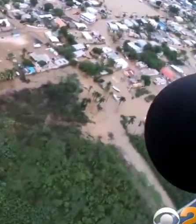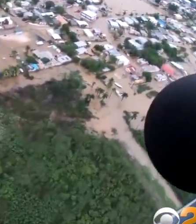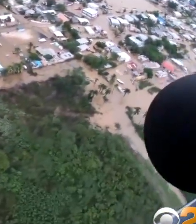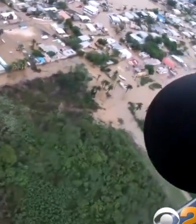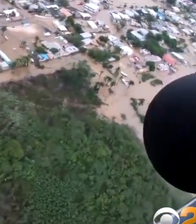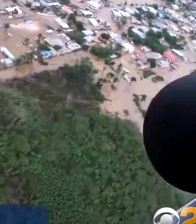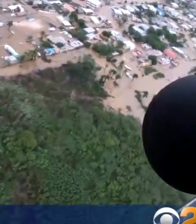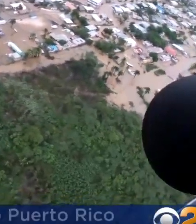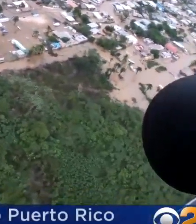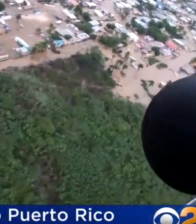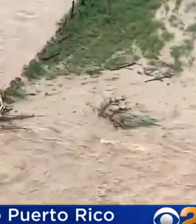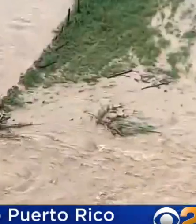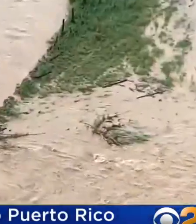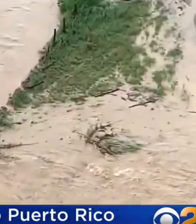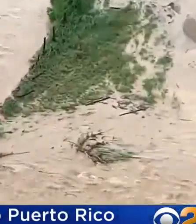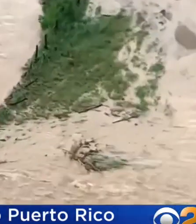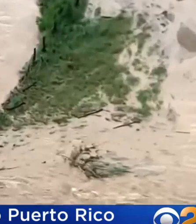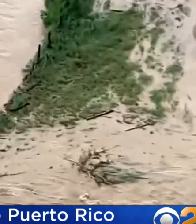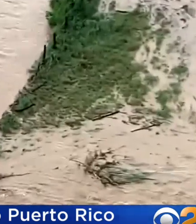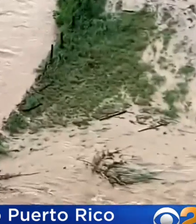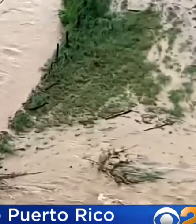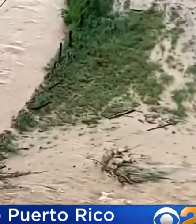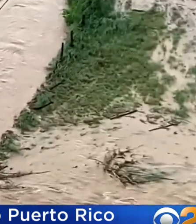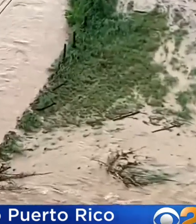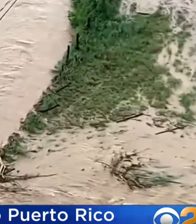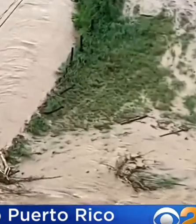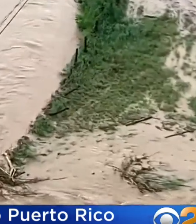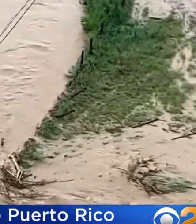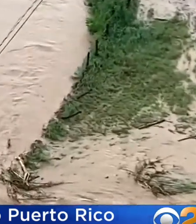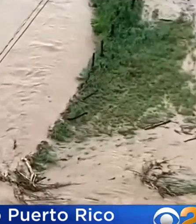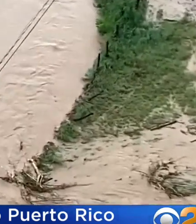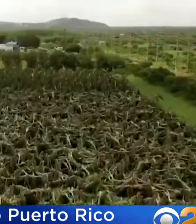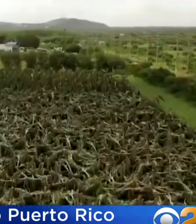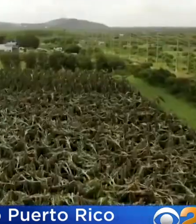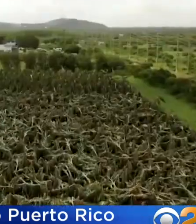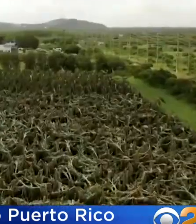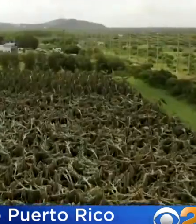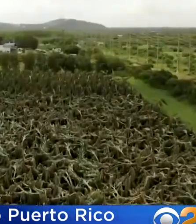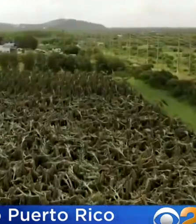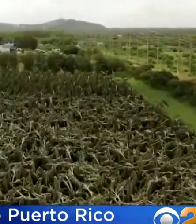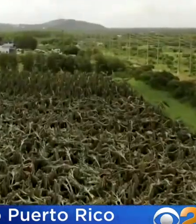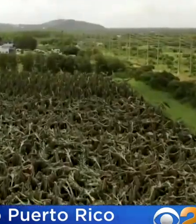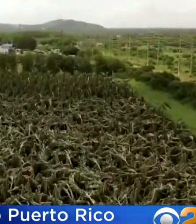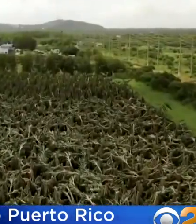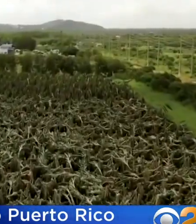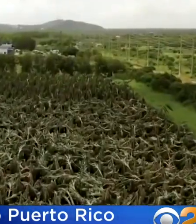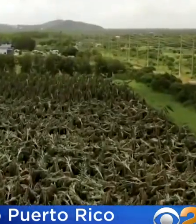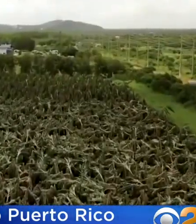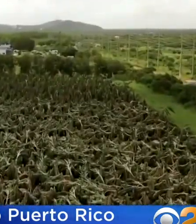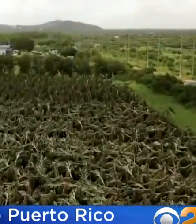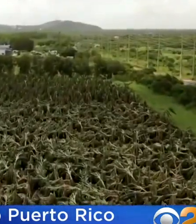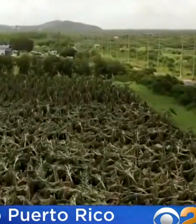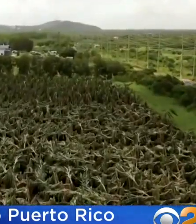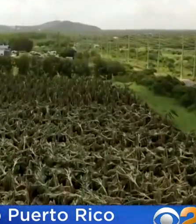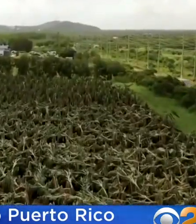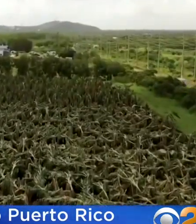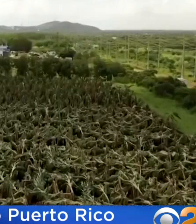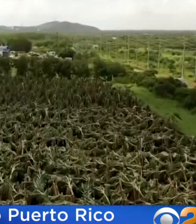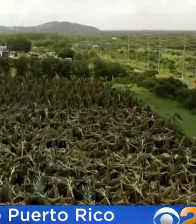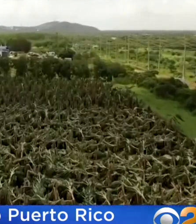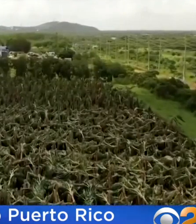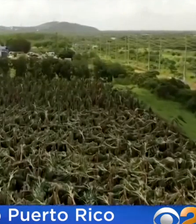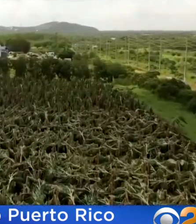without power tonight. One expert calling Fiona the worst hit to the island's agriculture industry in 20 years. Fields of